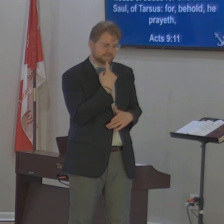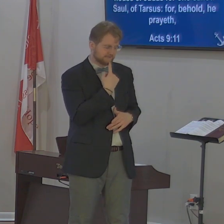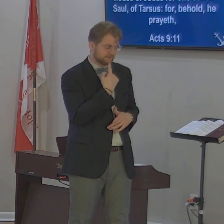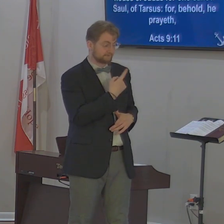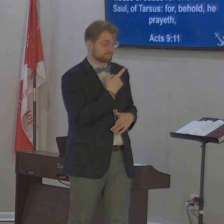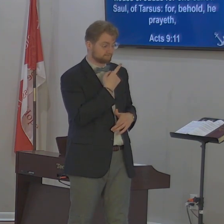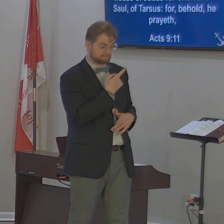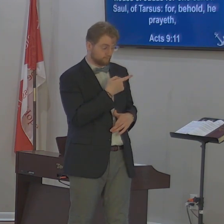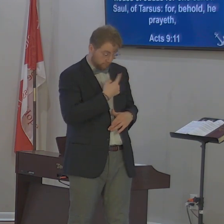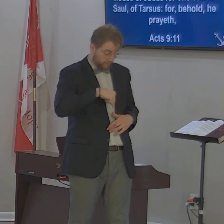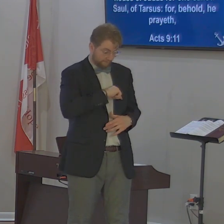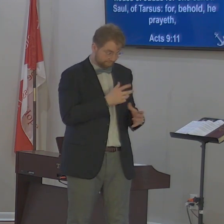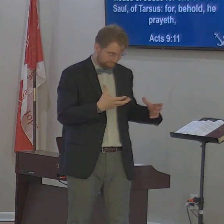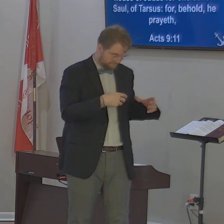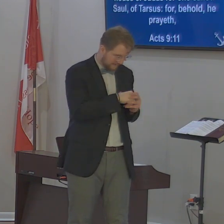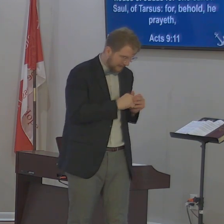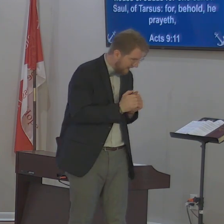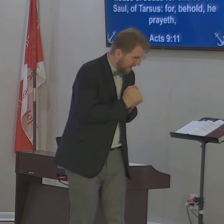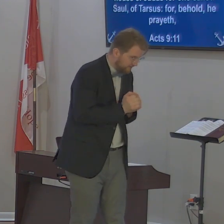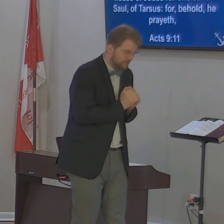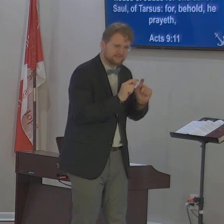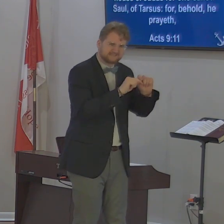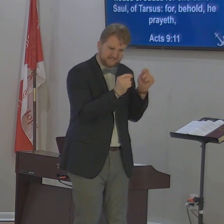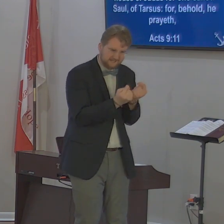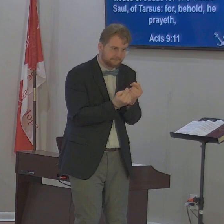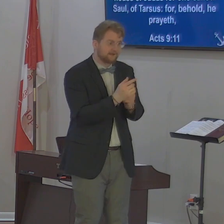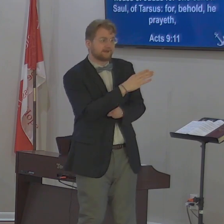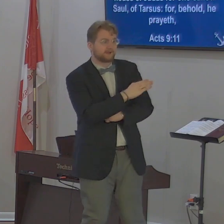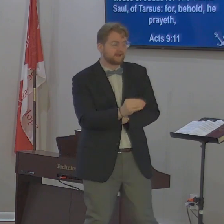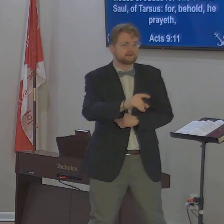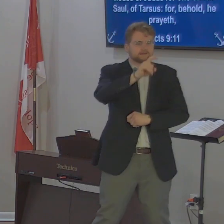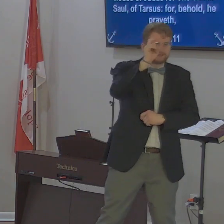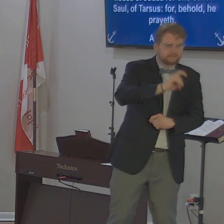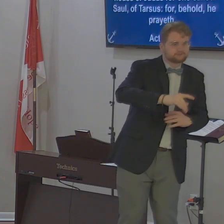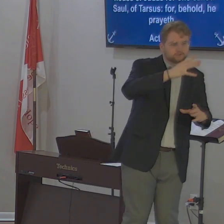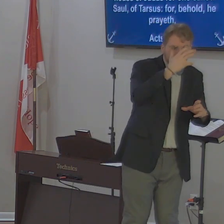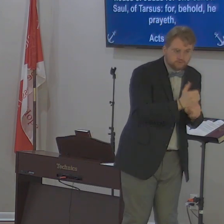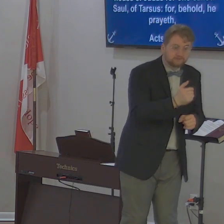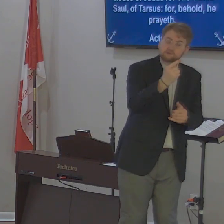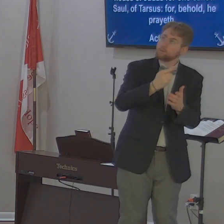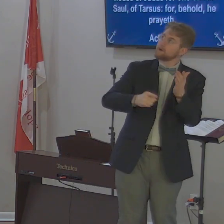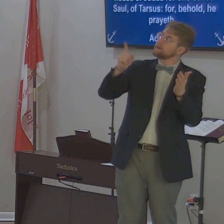number two, that you have to learn to trust what I provide for you.